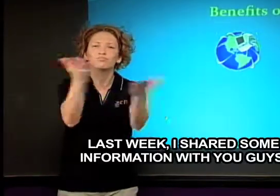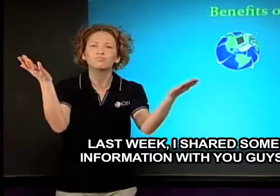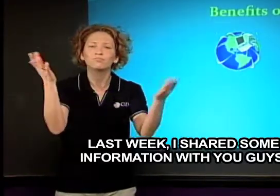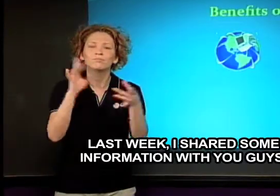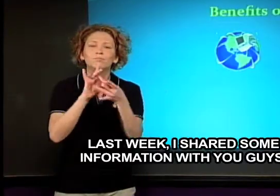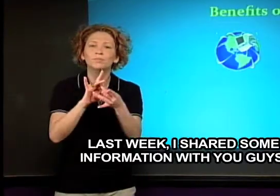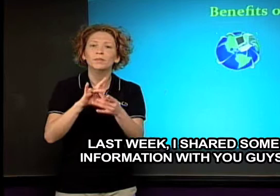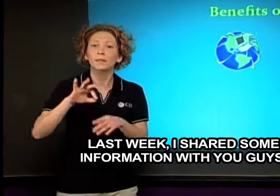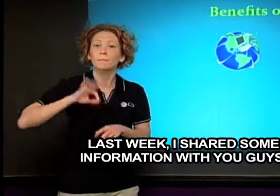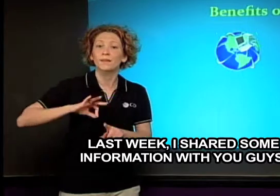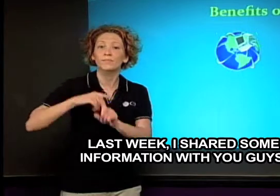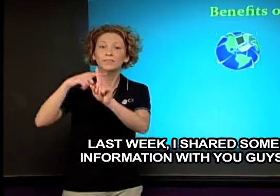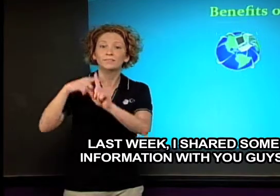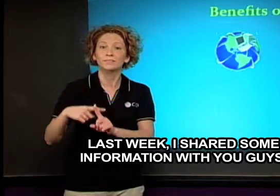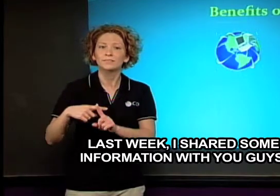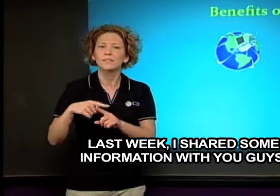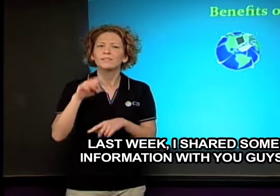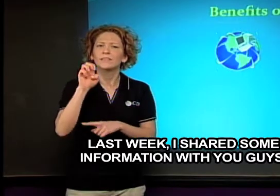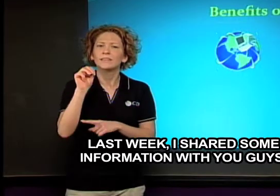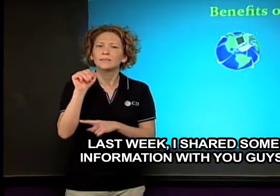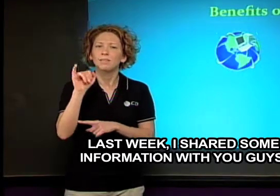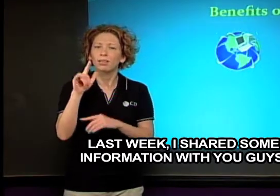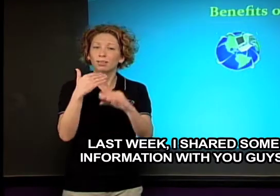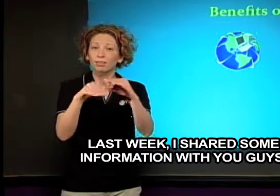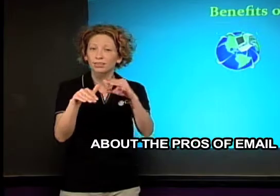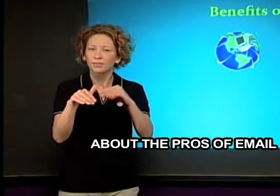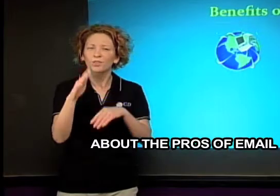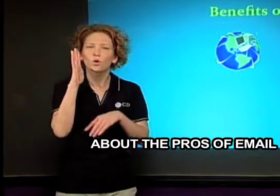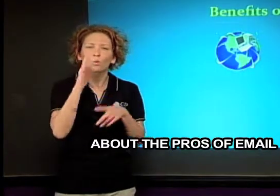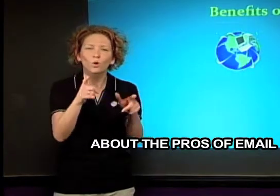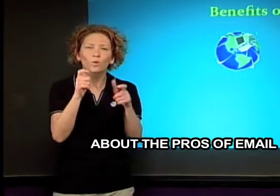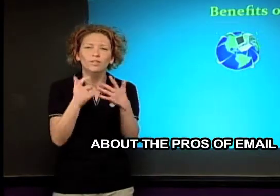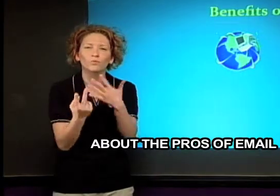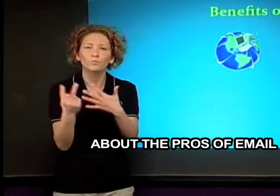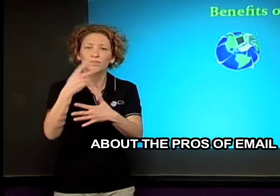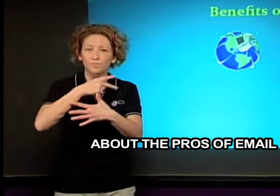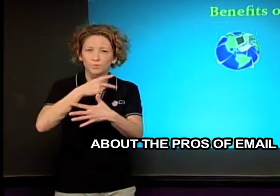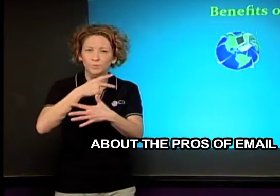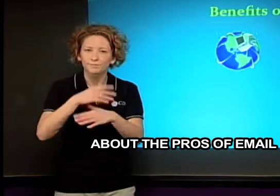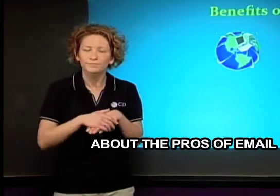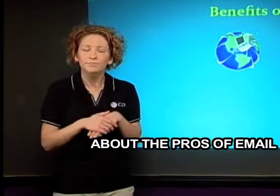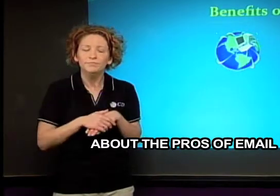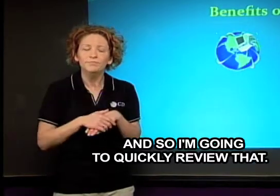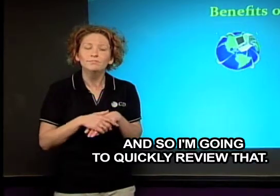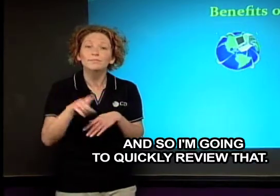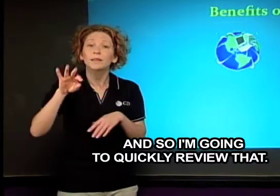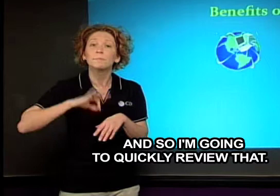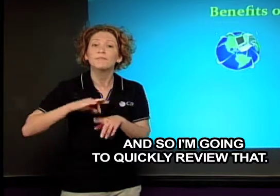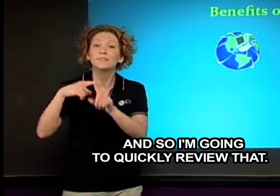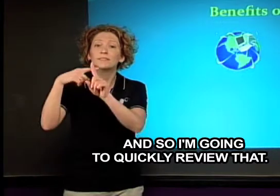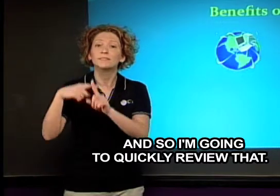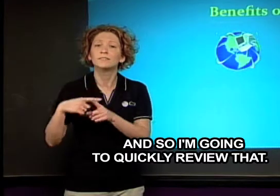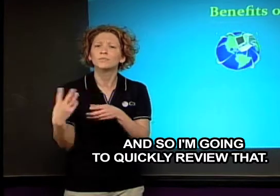Last week, I shared some information with you guys about the pros of email, and so I'm going to quickly review